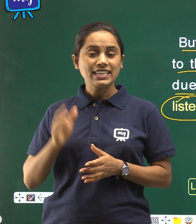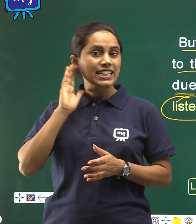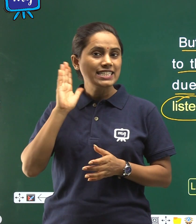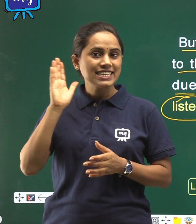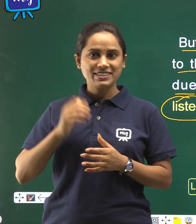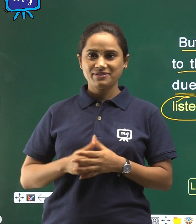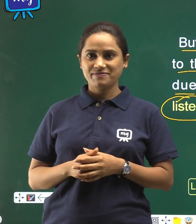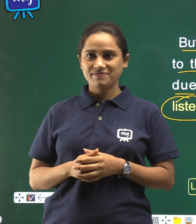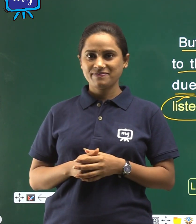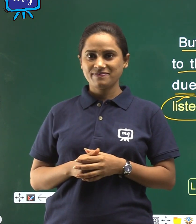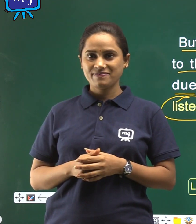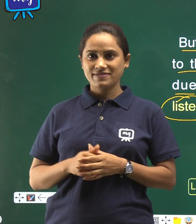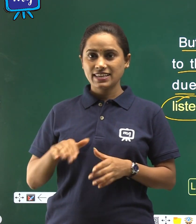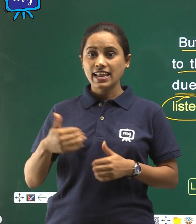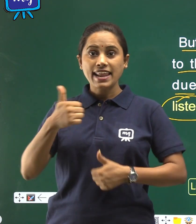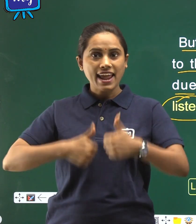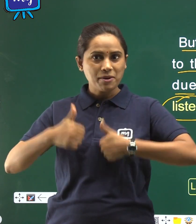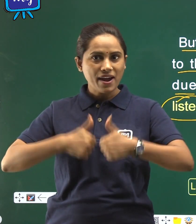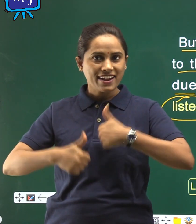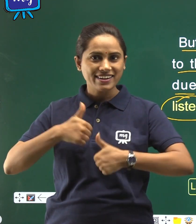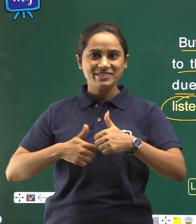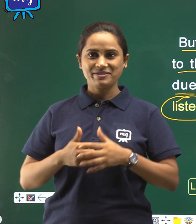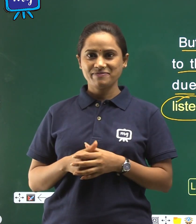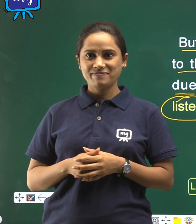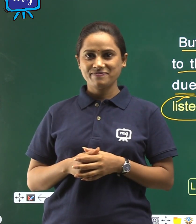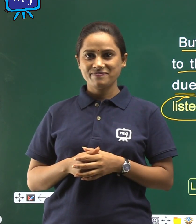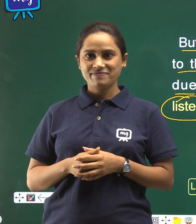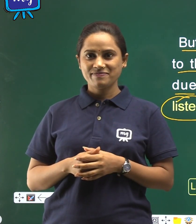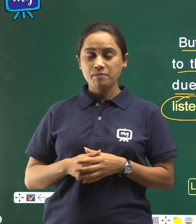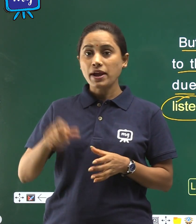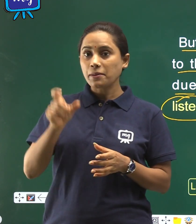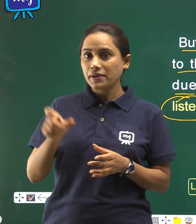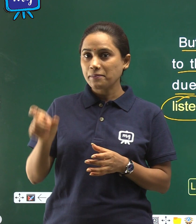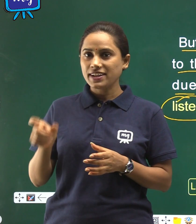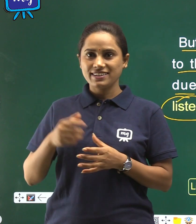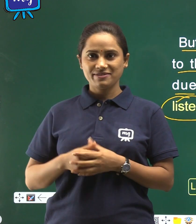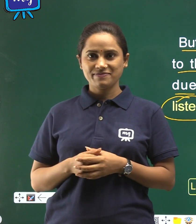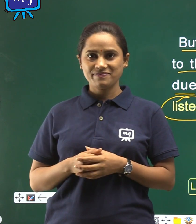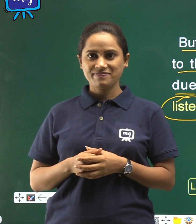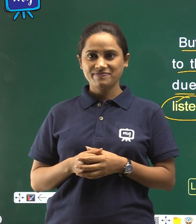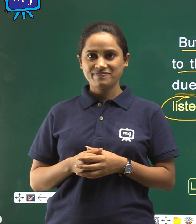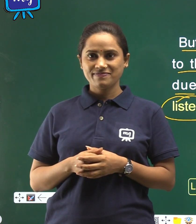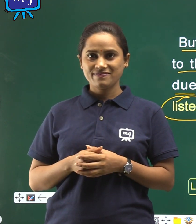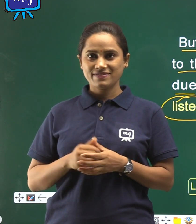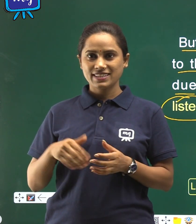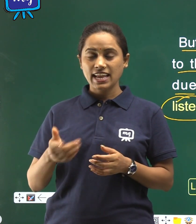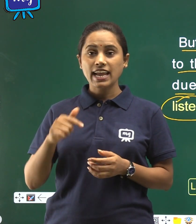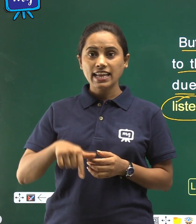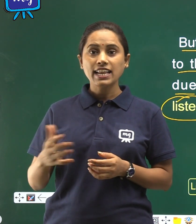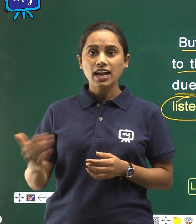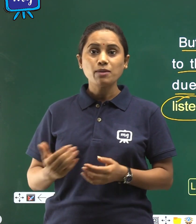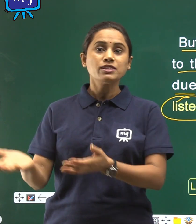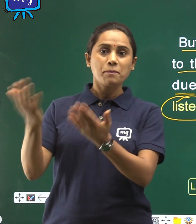listened and admired by the people, and it comes back